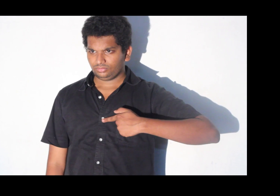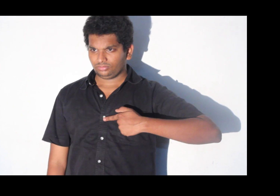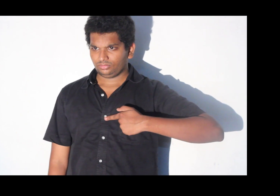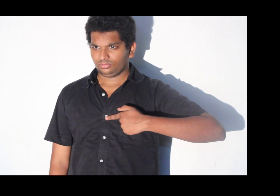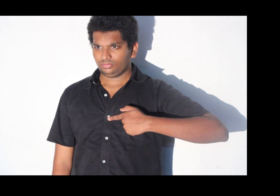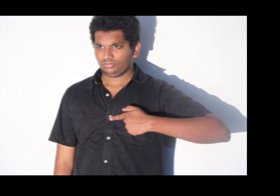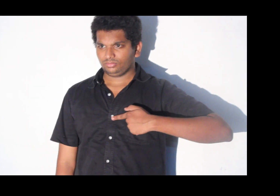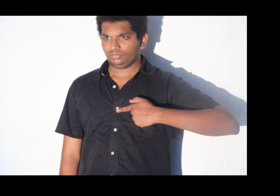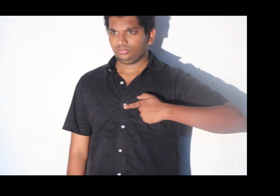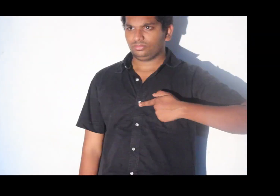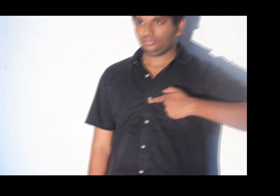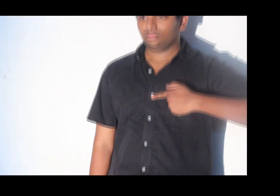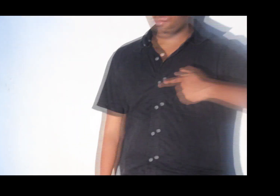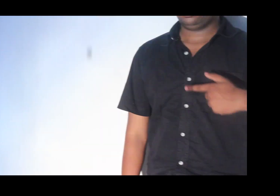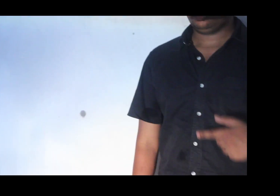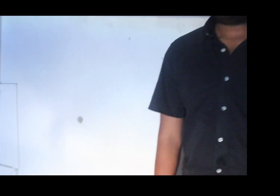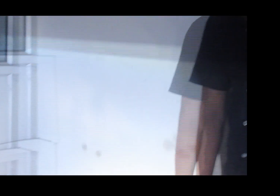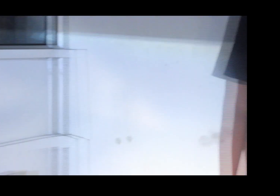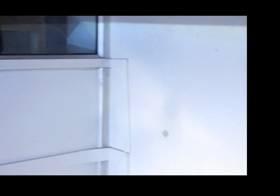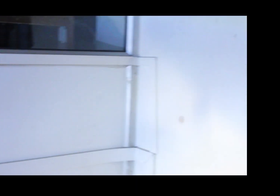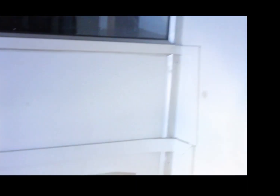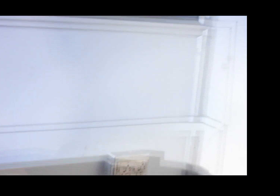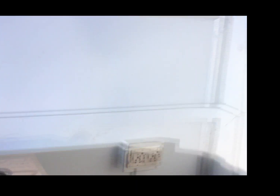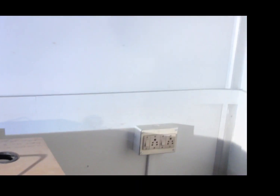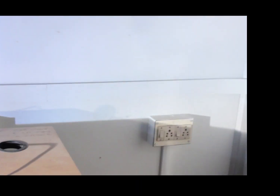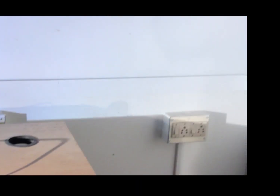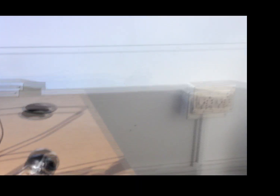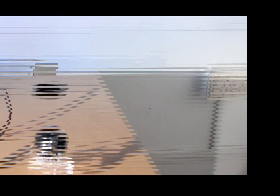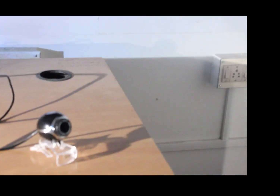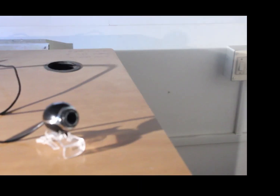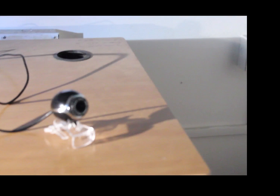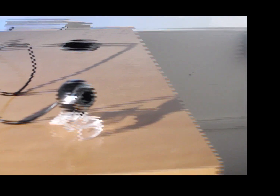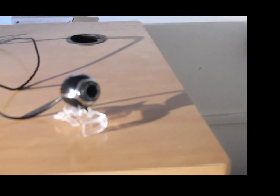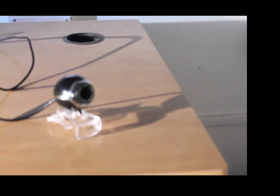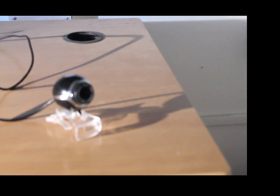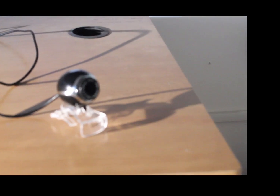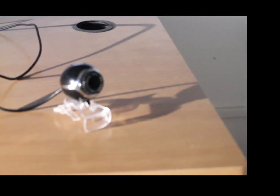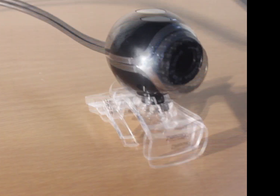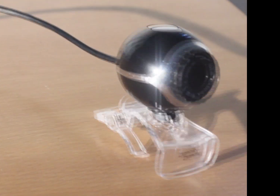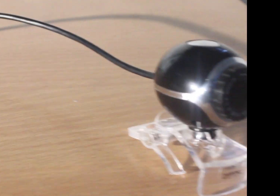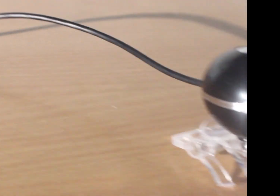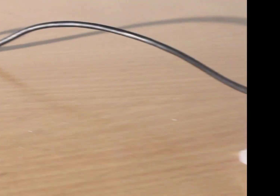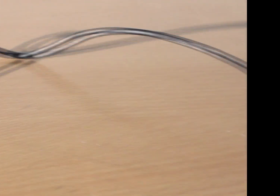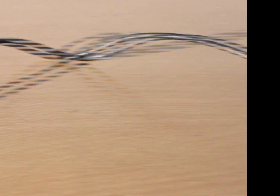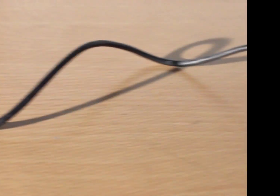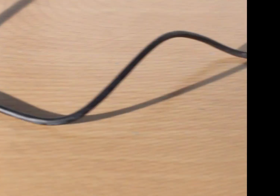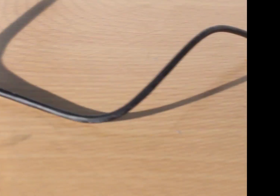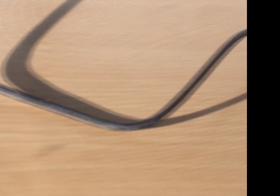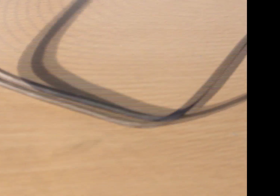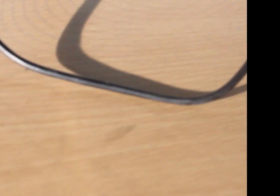captured gestures are processed on BeagleBone Black using OpenCV image processing libraries. The processed gestures are compared with the standard gestures